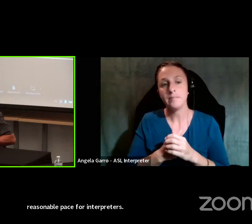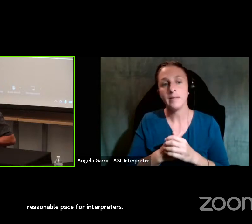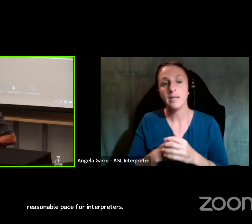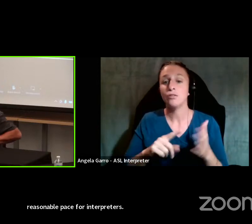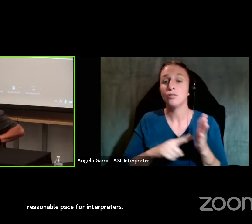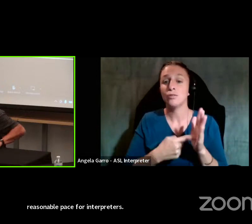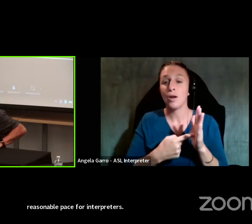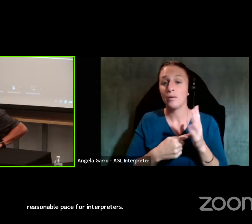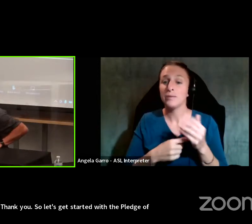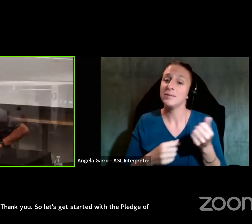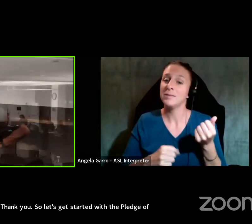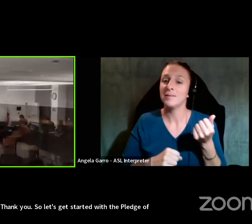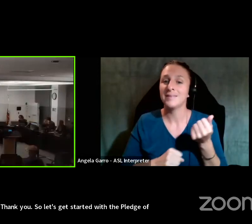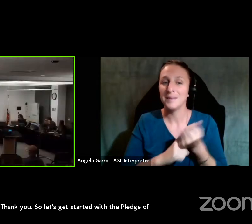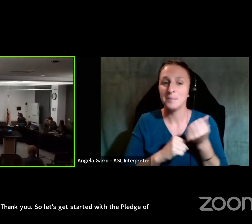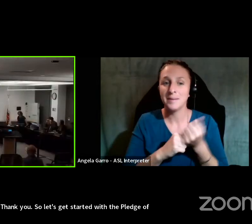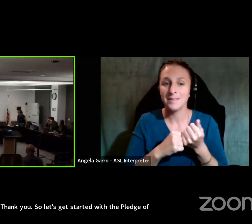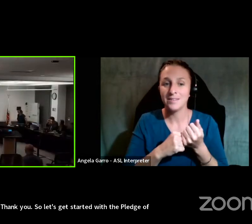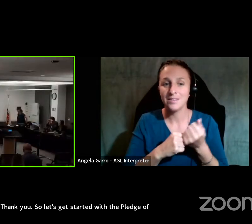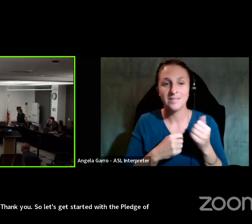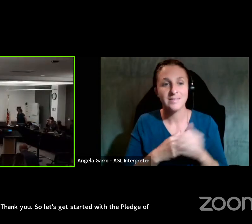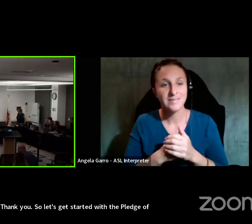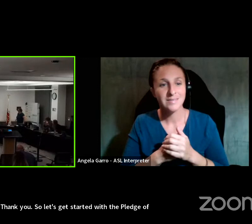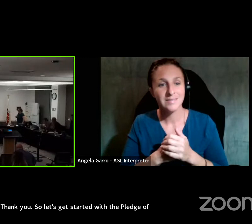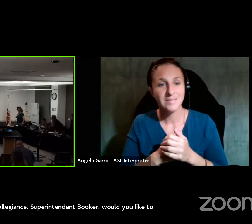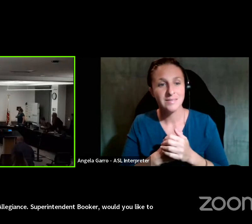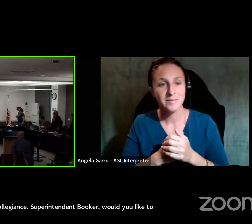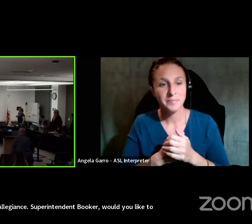Allegiance. Superintendent Booker, would you like to start us off? Yes.